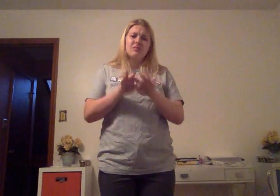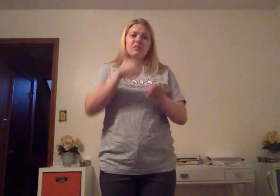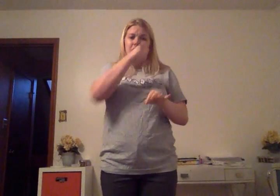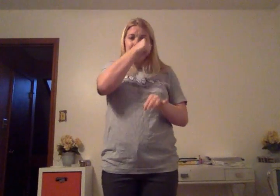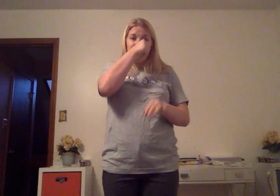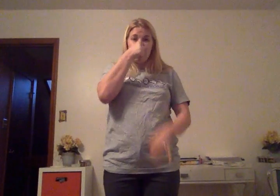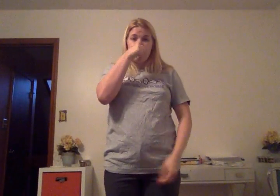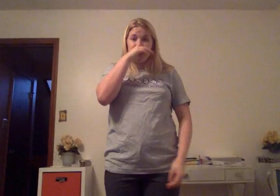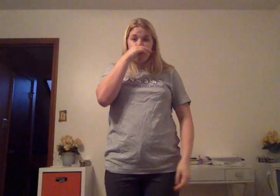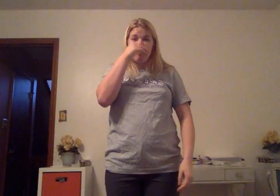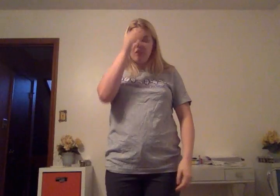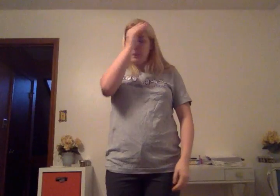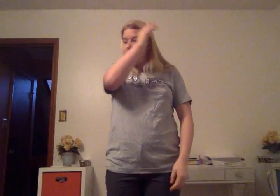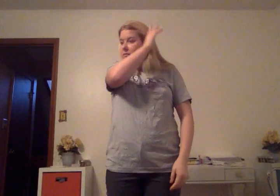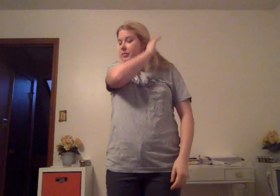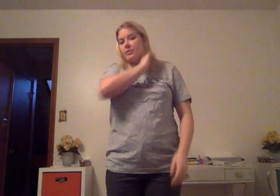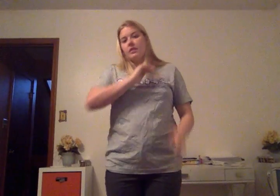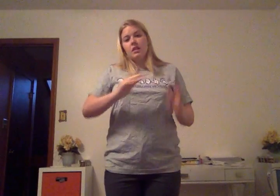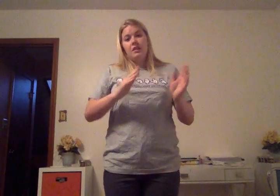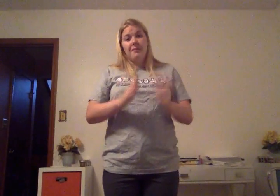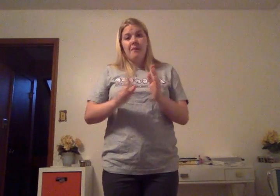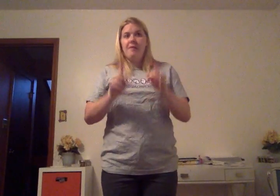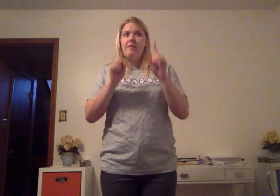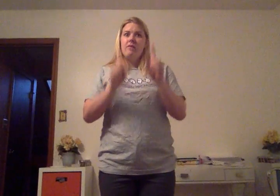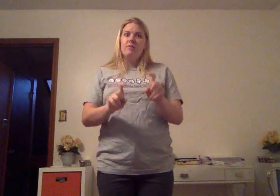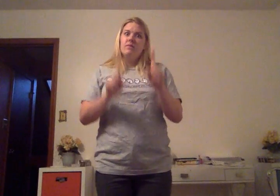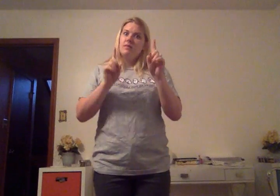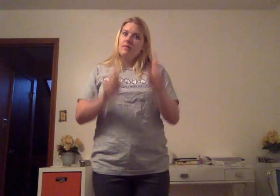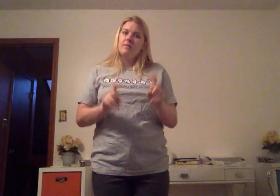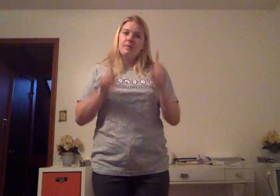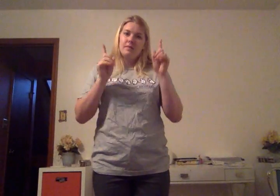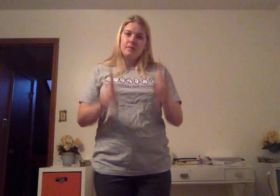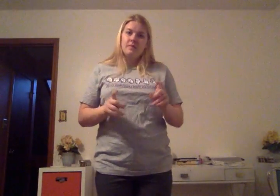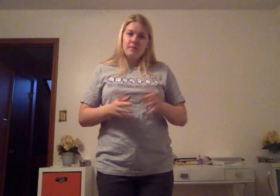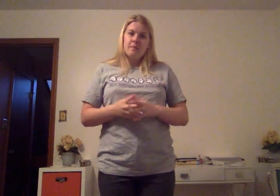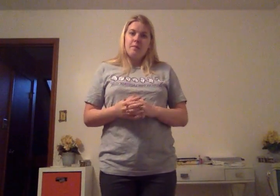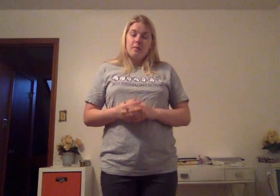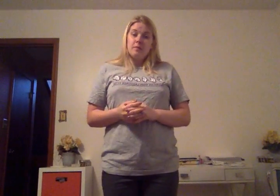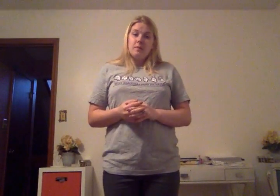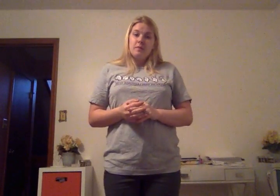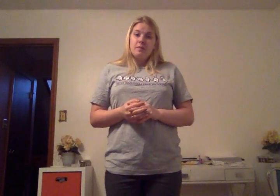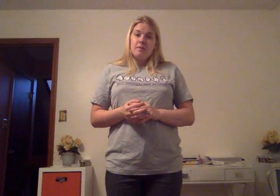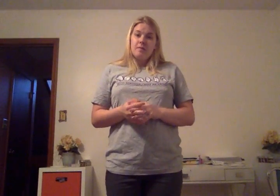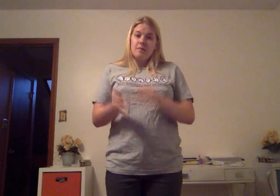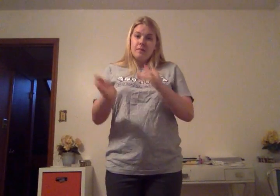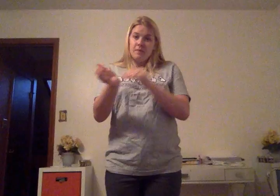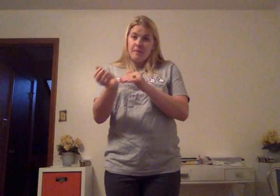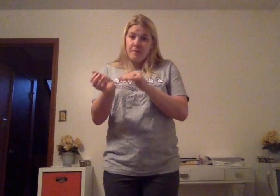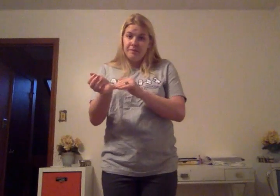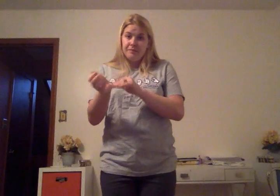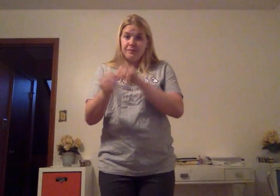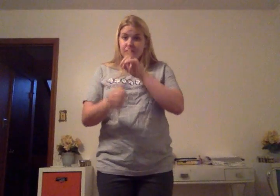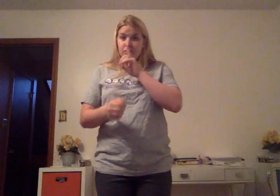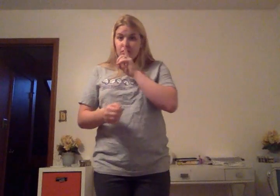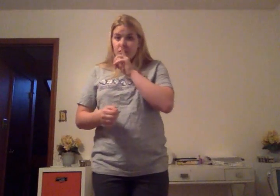did you have to go through? It's a lot of testing. You basically have to make sure, and the doctors make sure, that you're not just physically healthy,